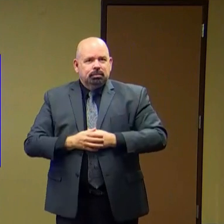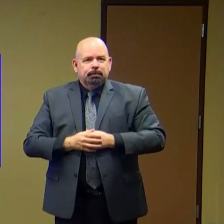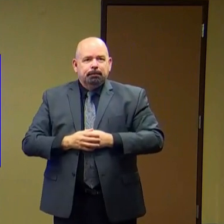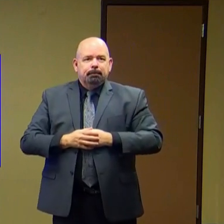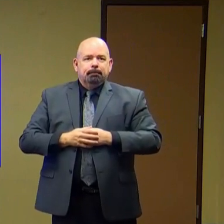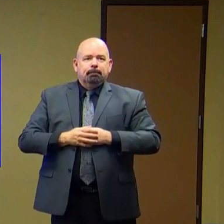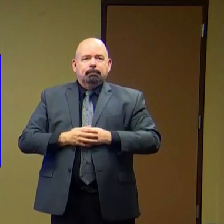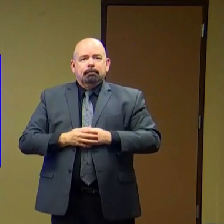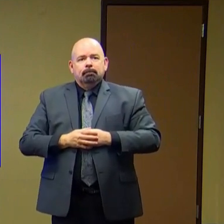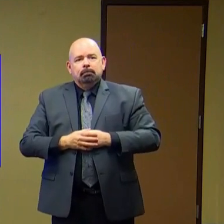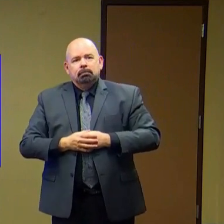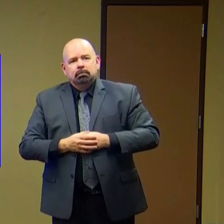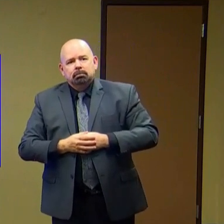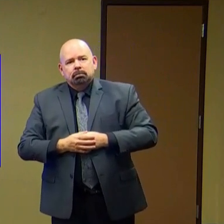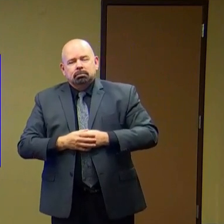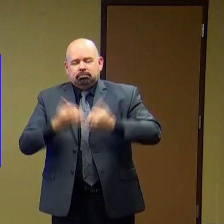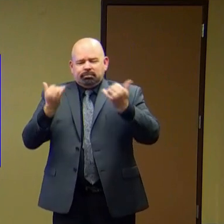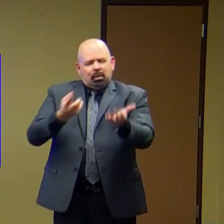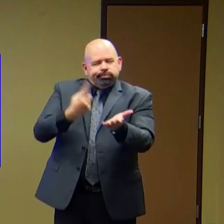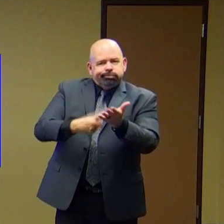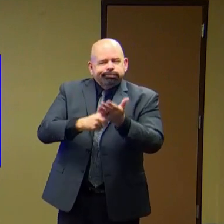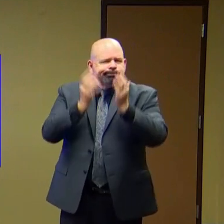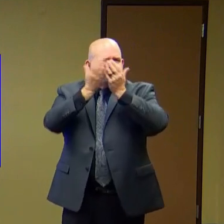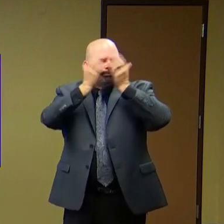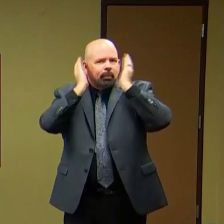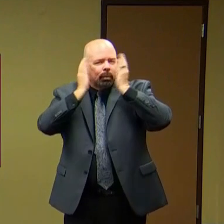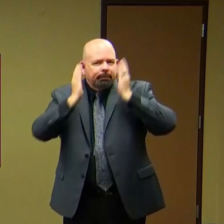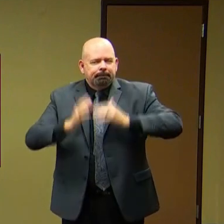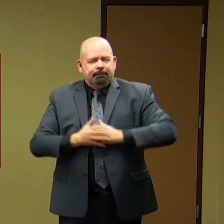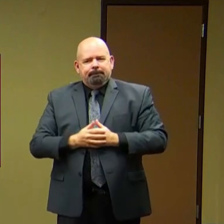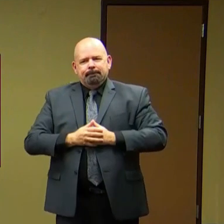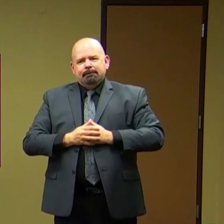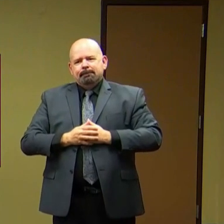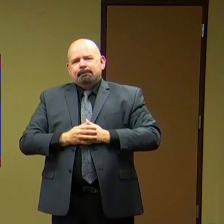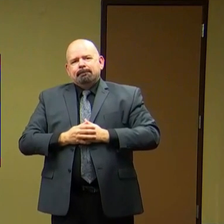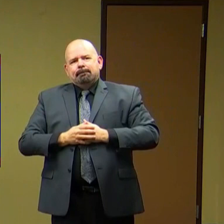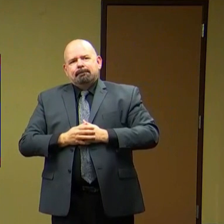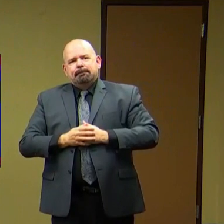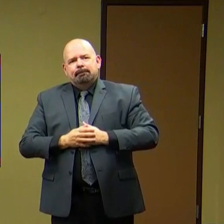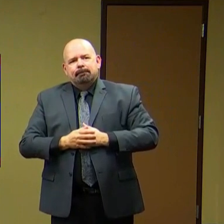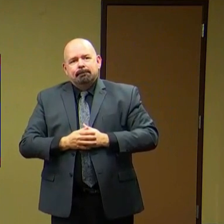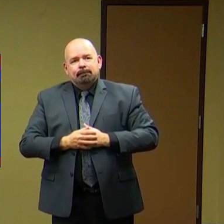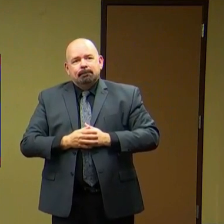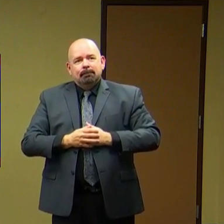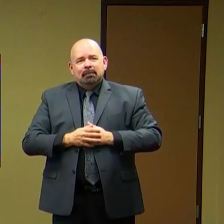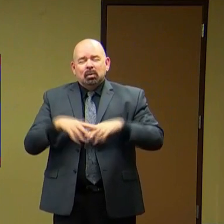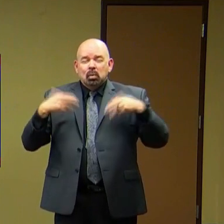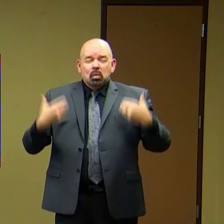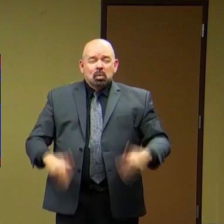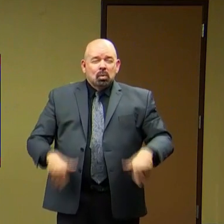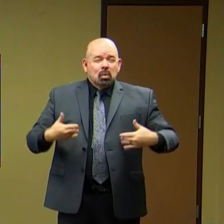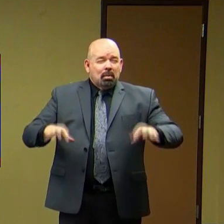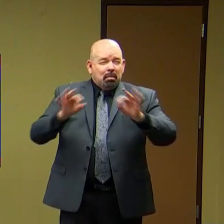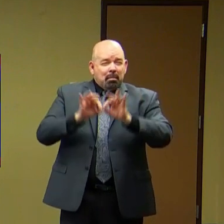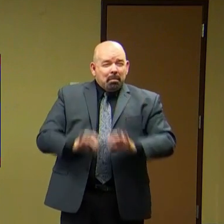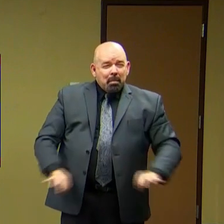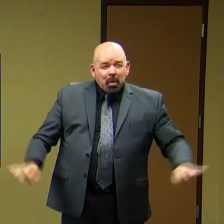about Halloween. This is very important. If all of our kids go out and they trick or treat,